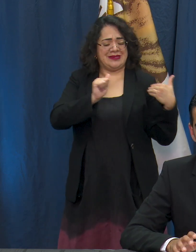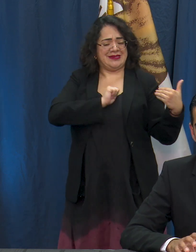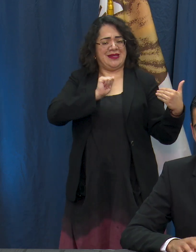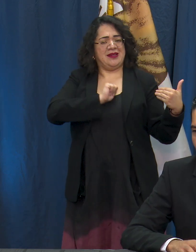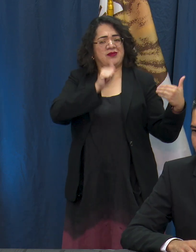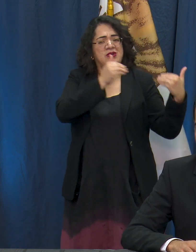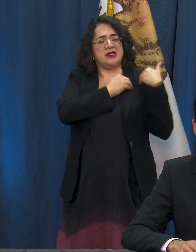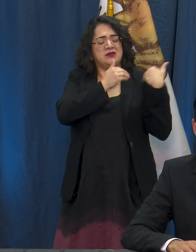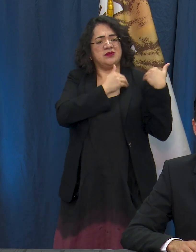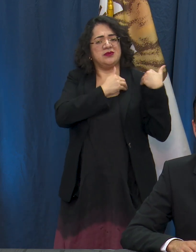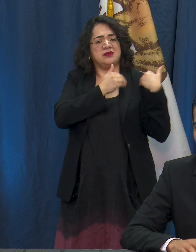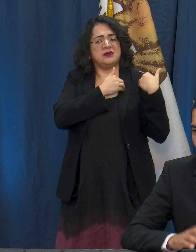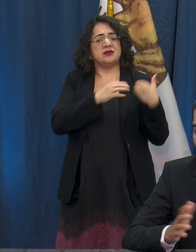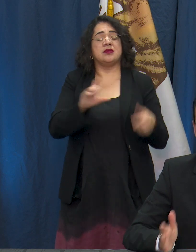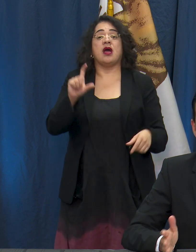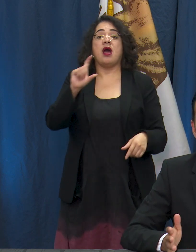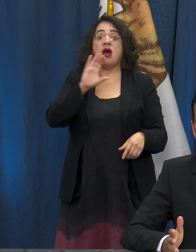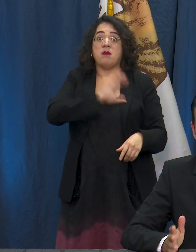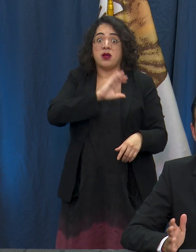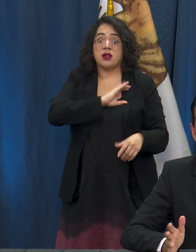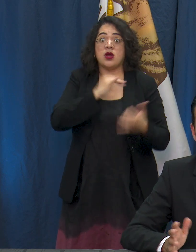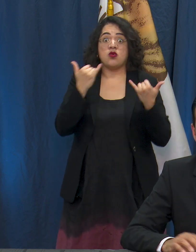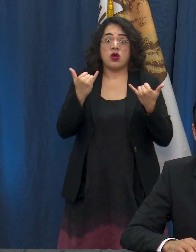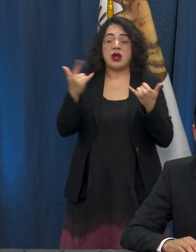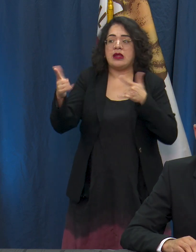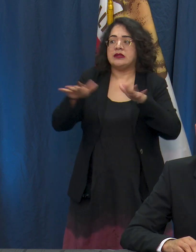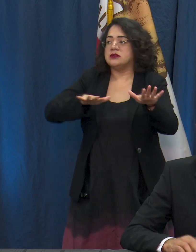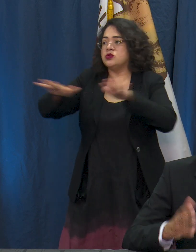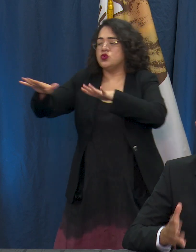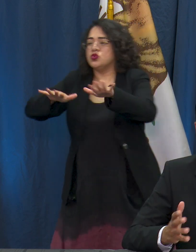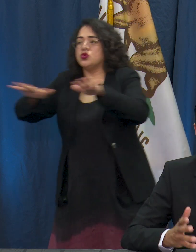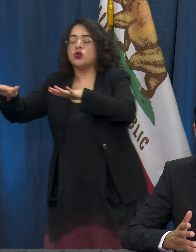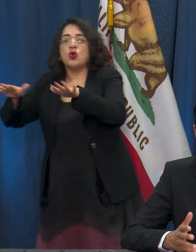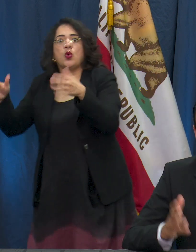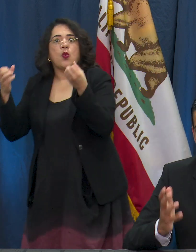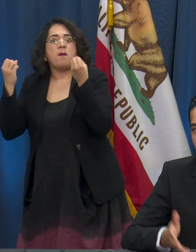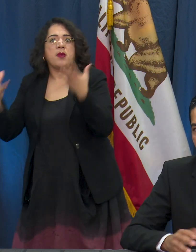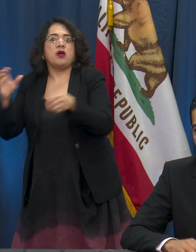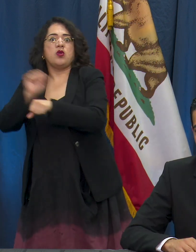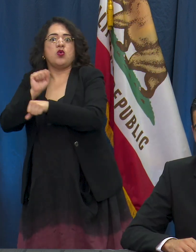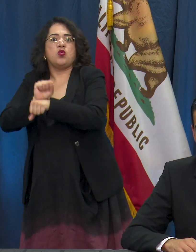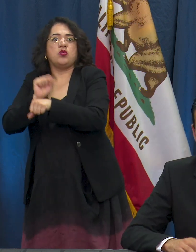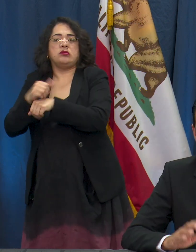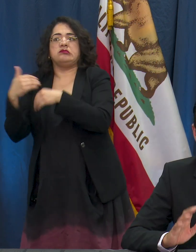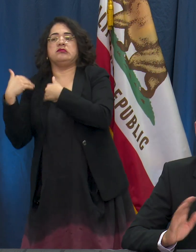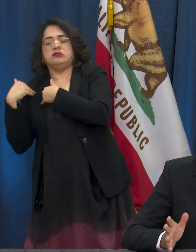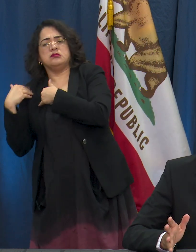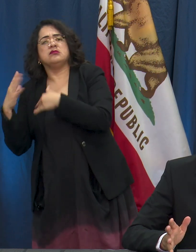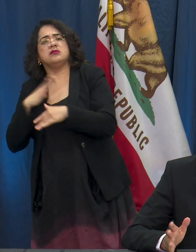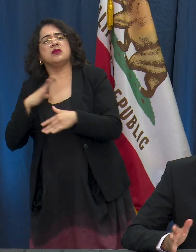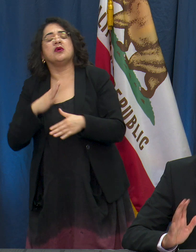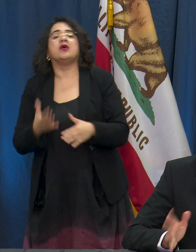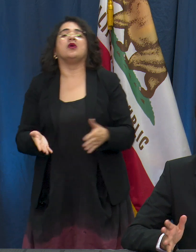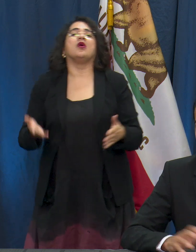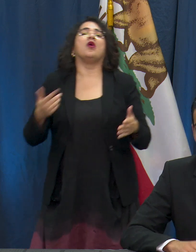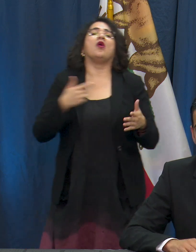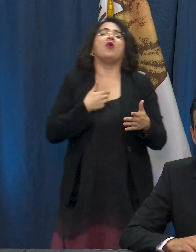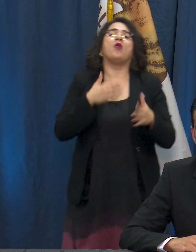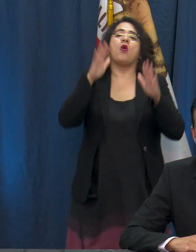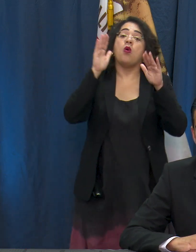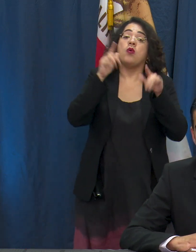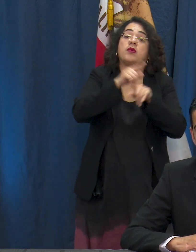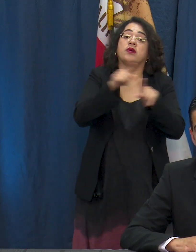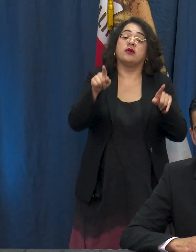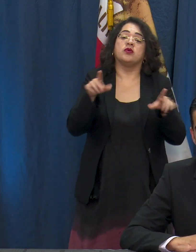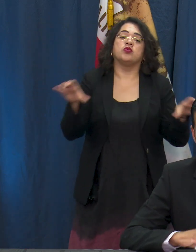lot to do. And our police officers are doing a lot of things right now. And so I just ask everyone's patience and for hopefully most people to do the right thing.